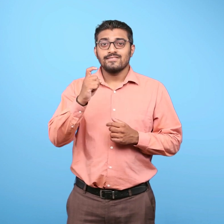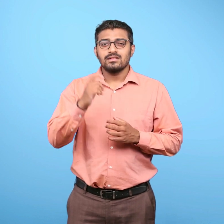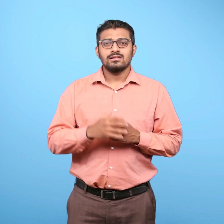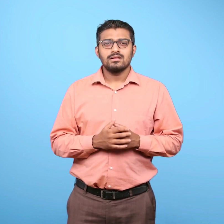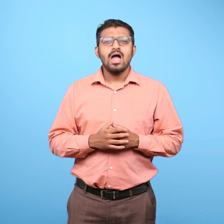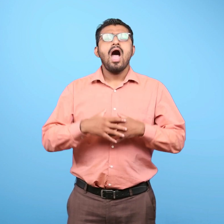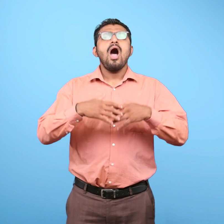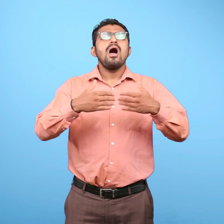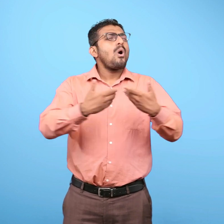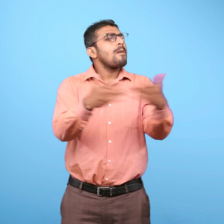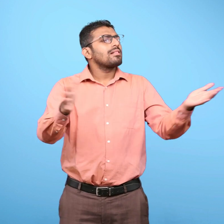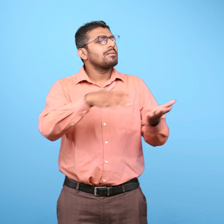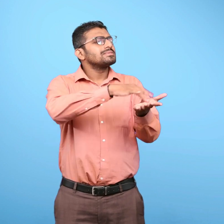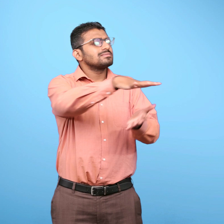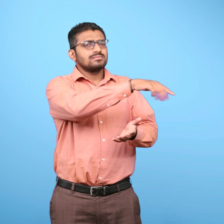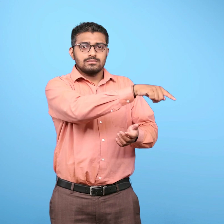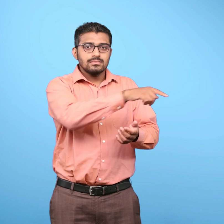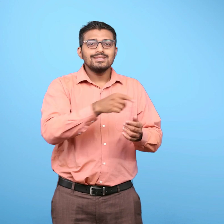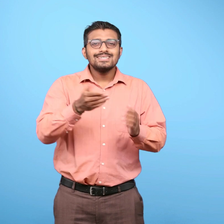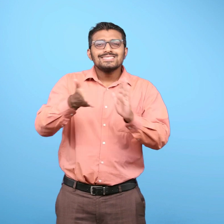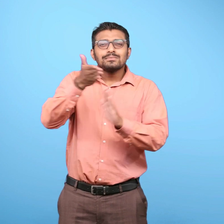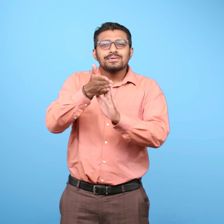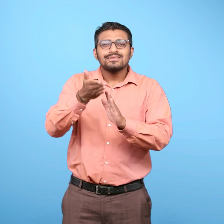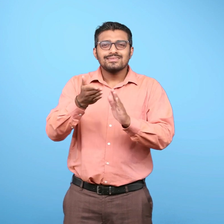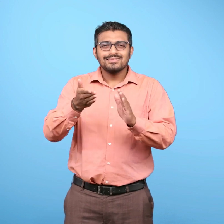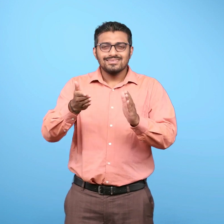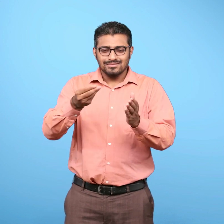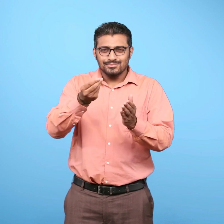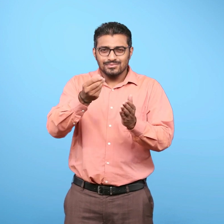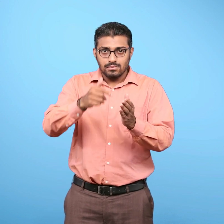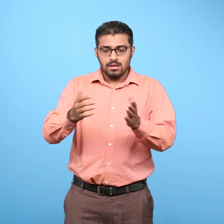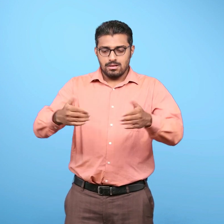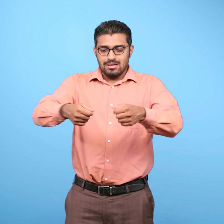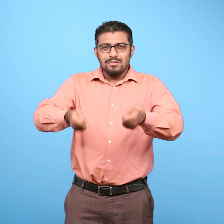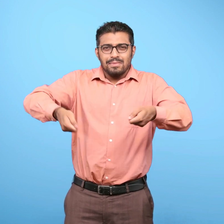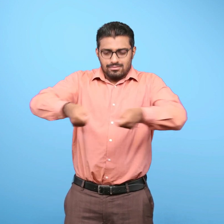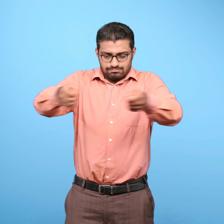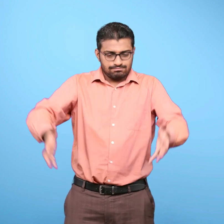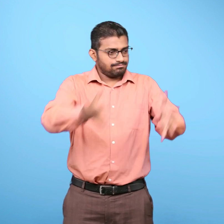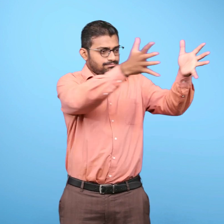7. A bag of cement lying in the open gets wet